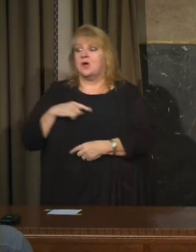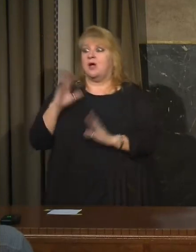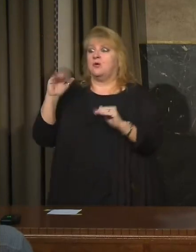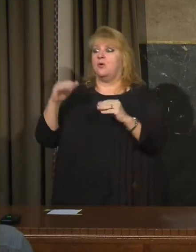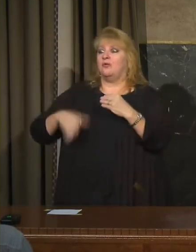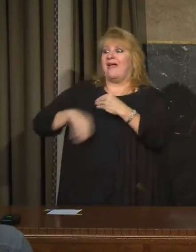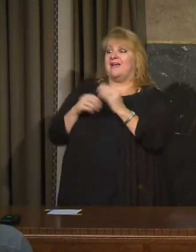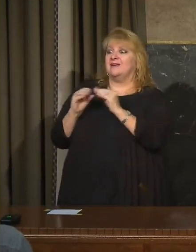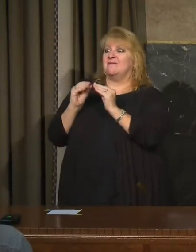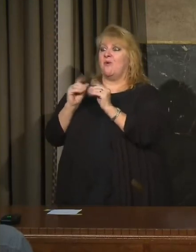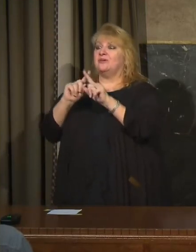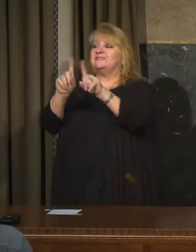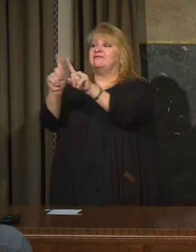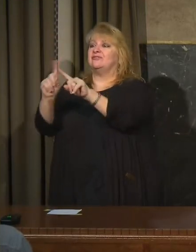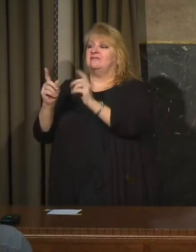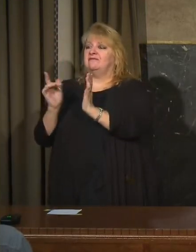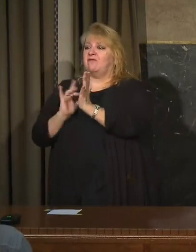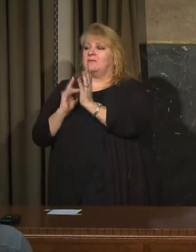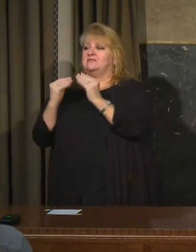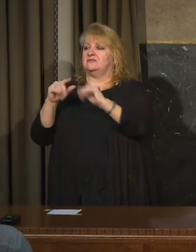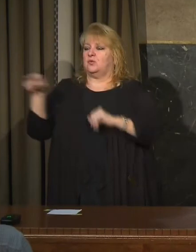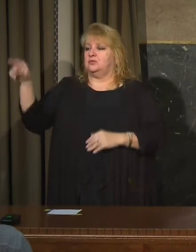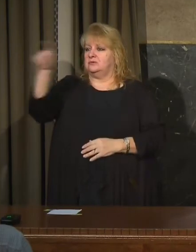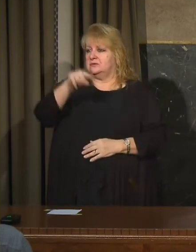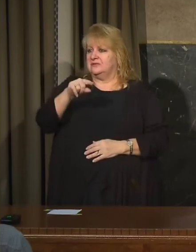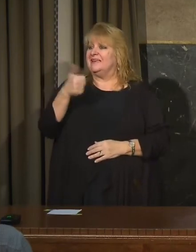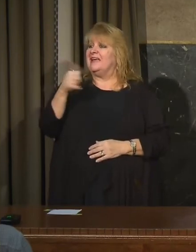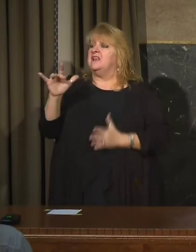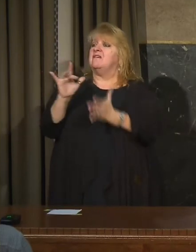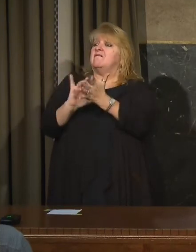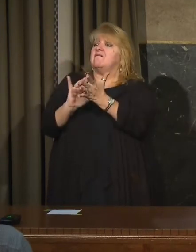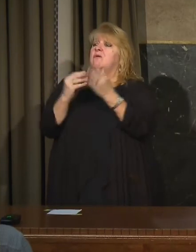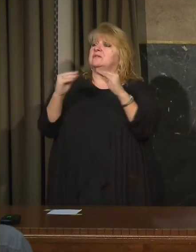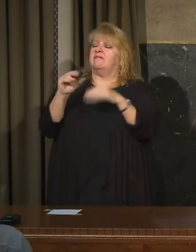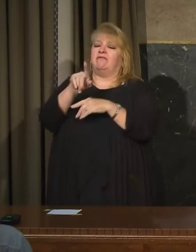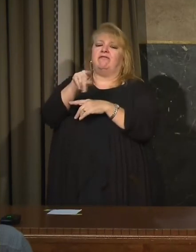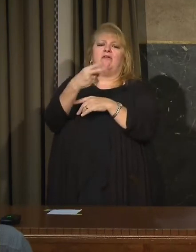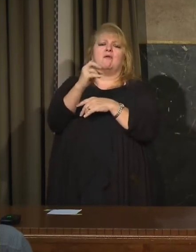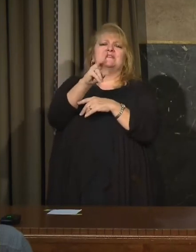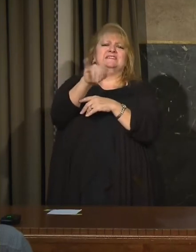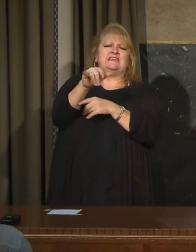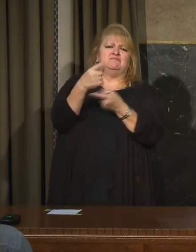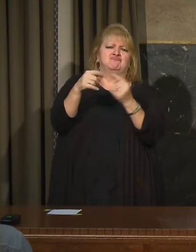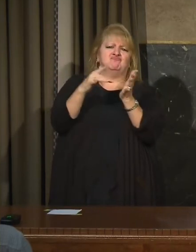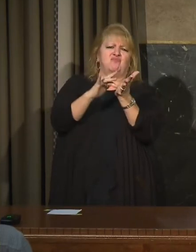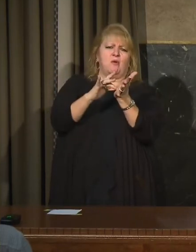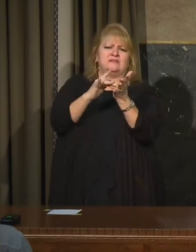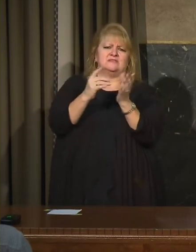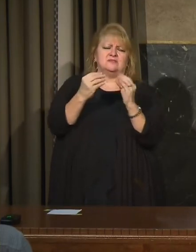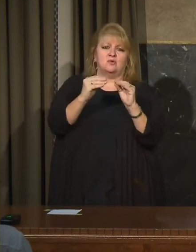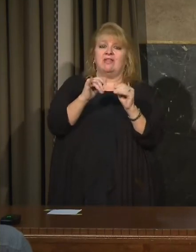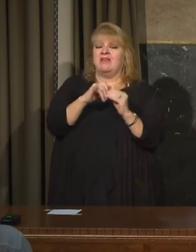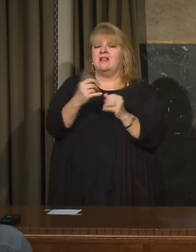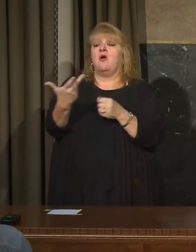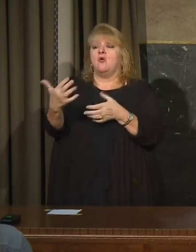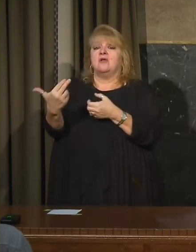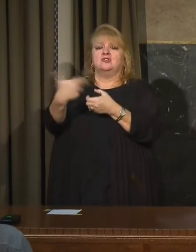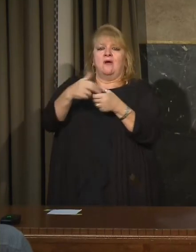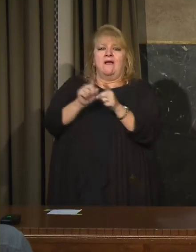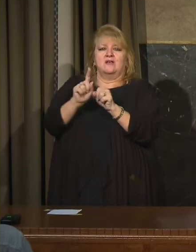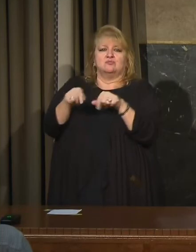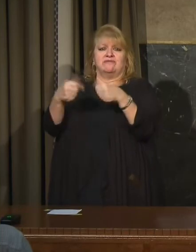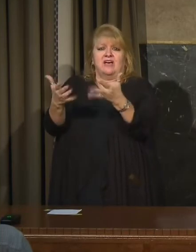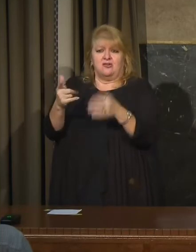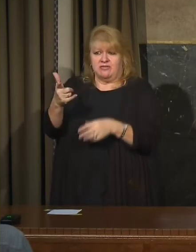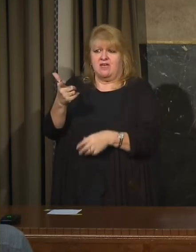will be added. And I think what we're going to try and do is, for any pharmacy that is enrolled as a provider, which is a process, and ready and